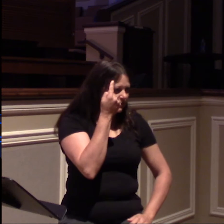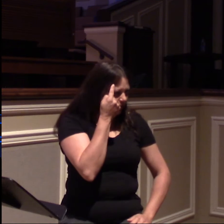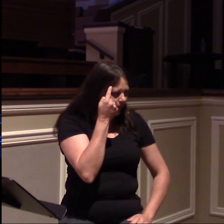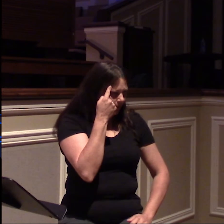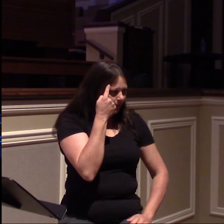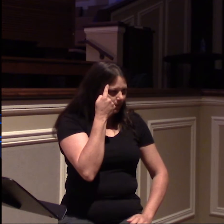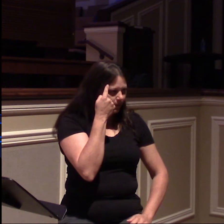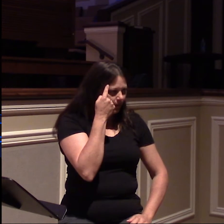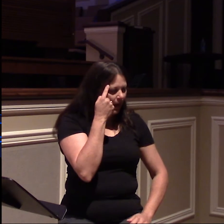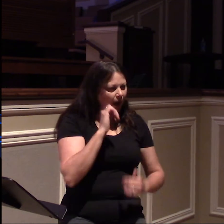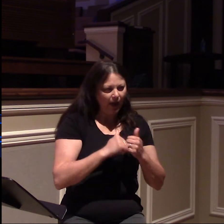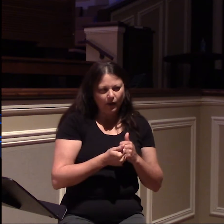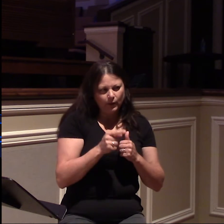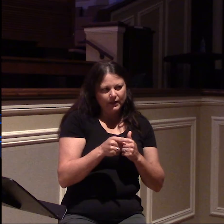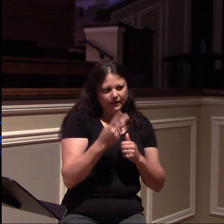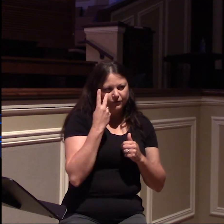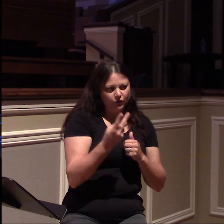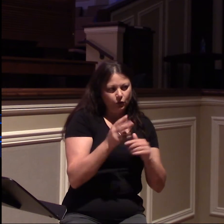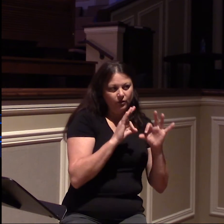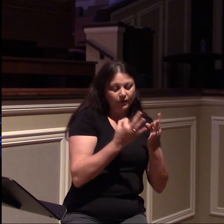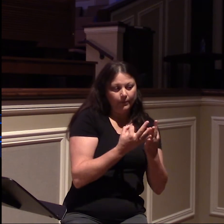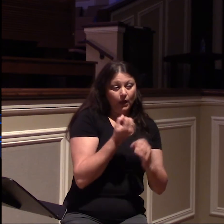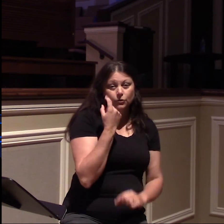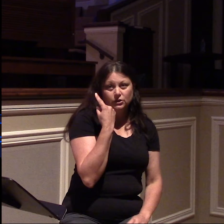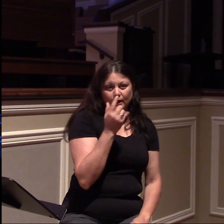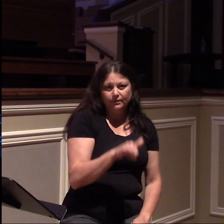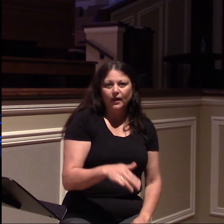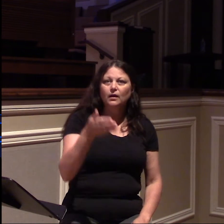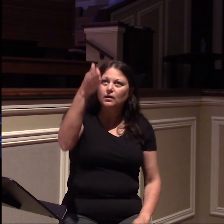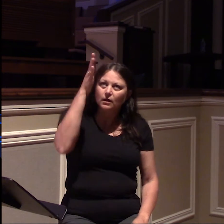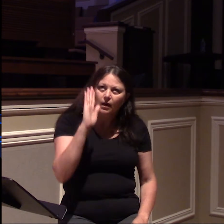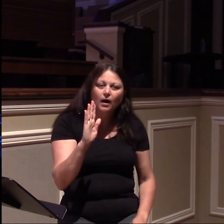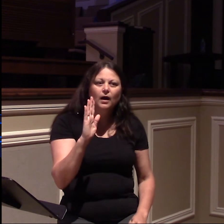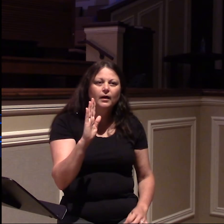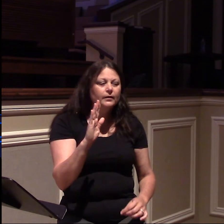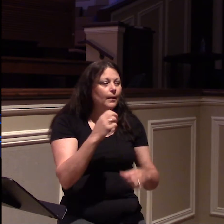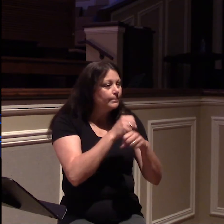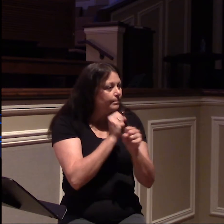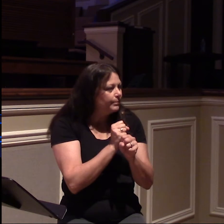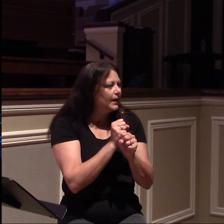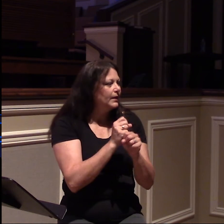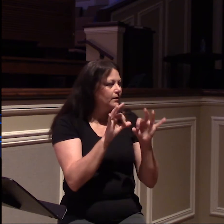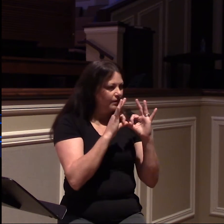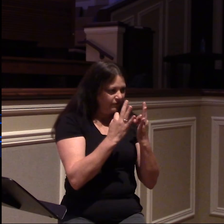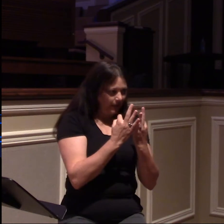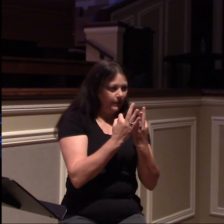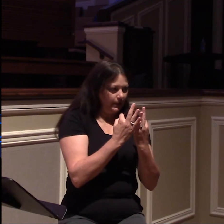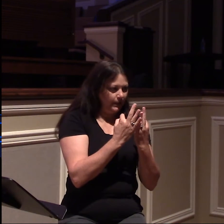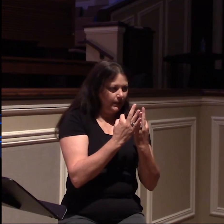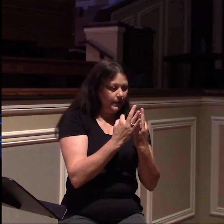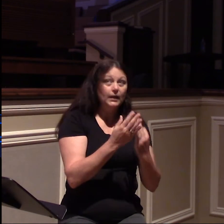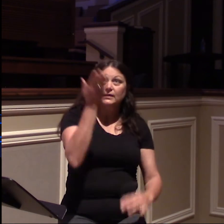What I want you to see is that God designed families to forge the men who lead the church. God designed the family. It's